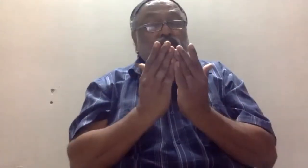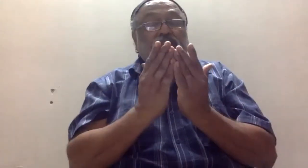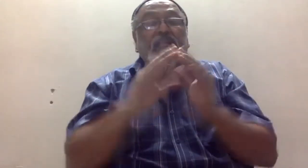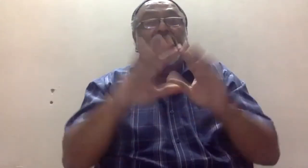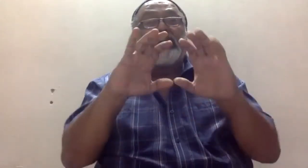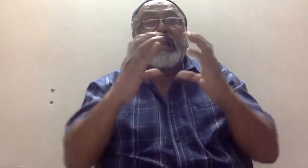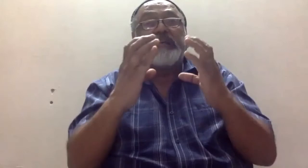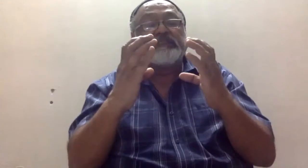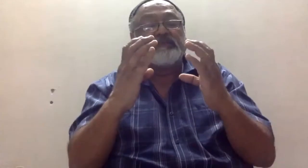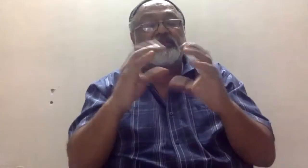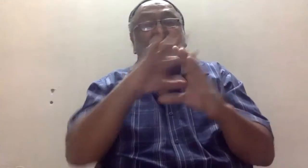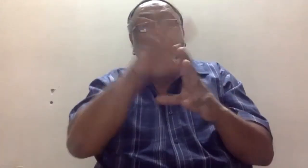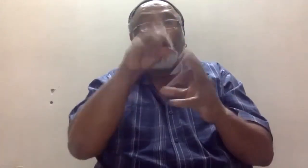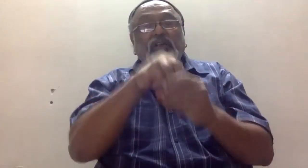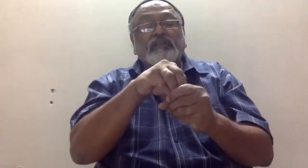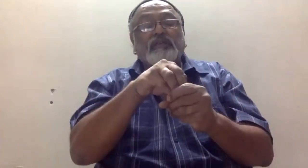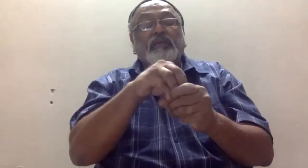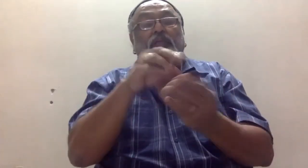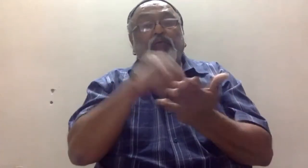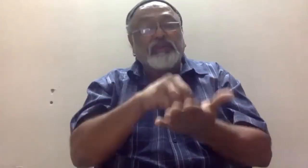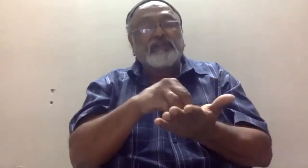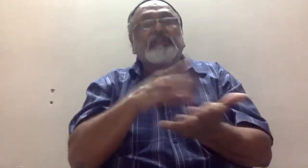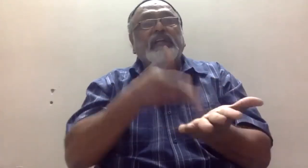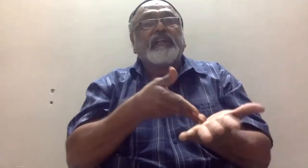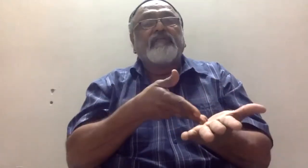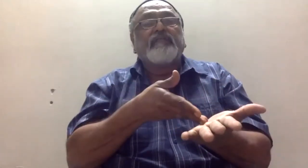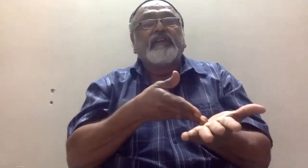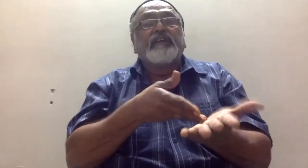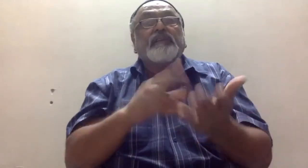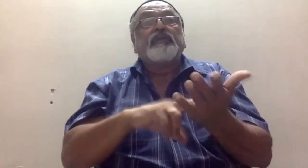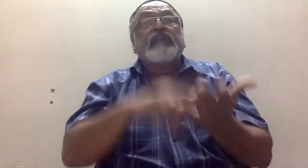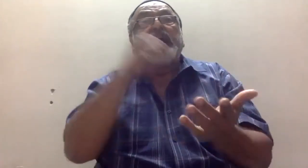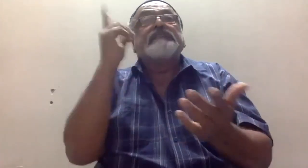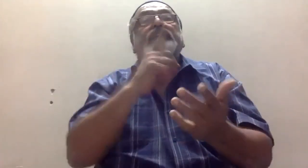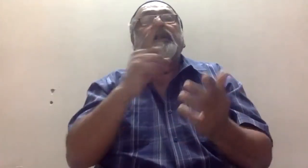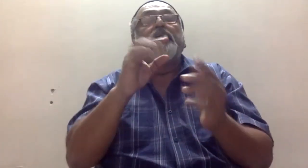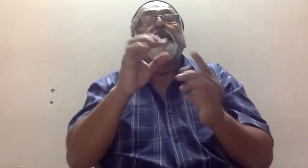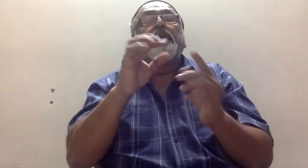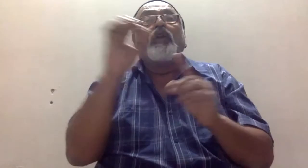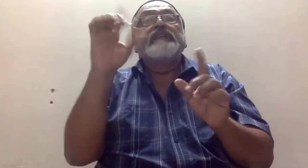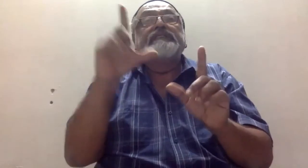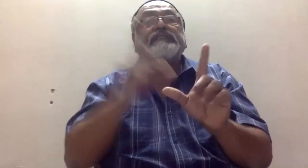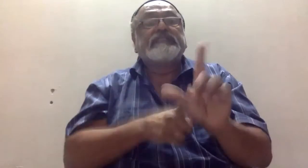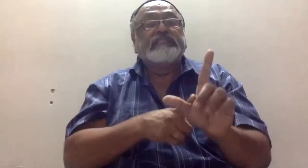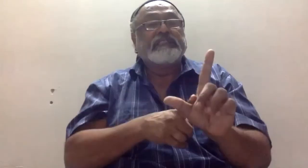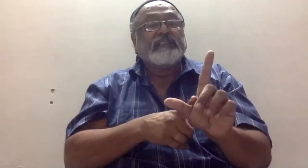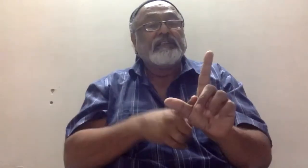said. We are talking about, and the national policy also says that all universities must